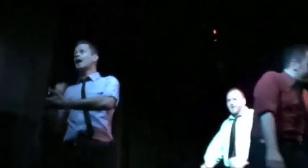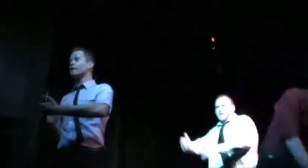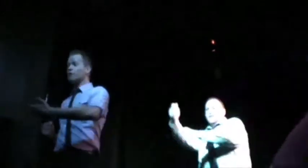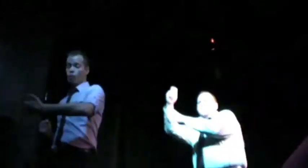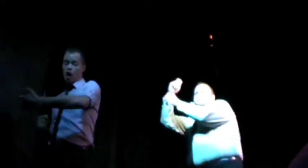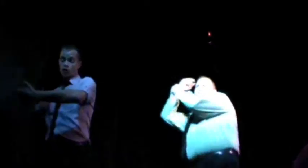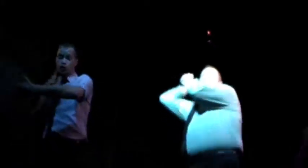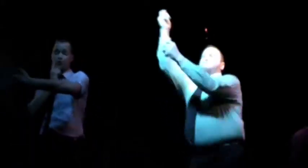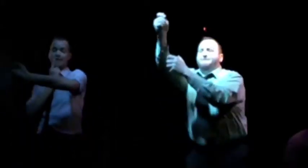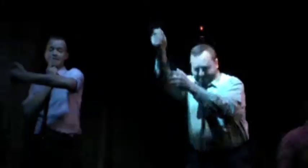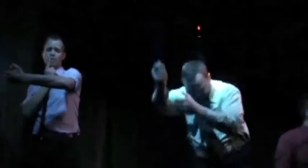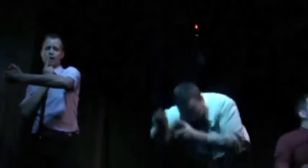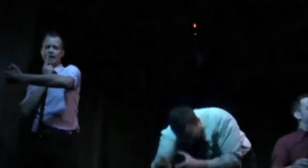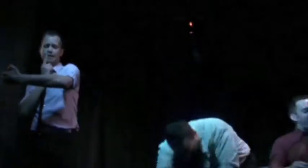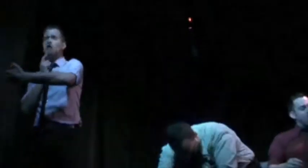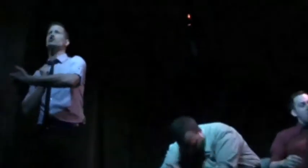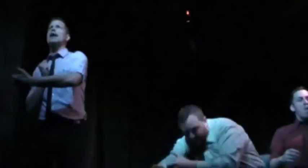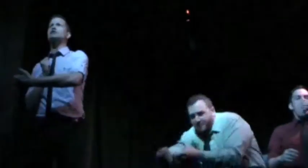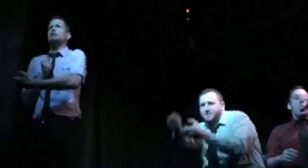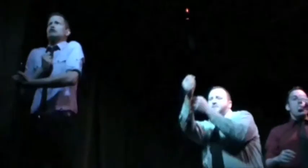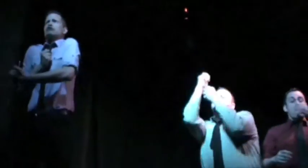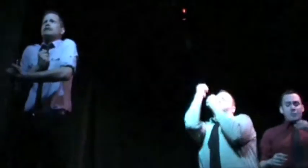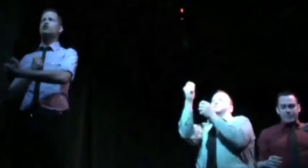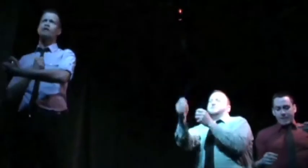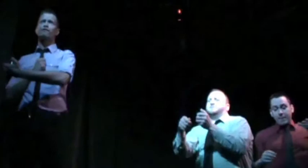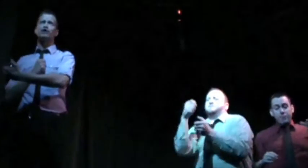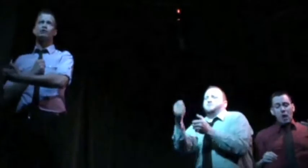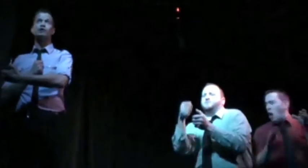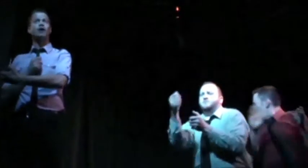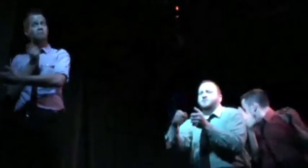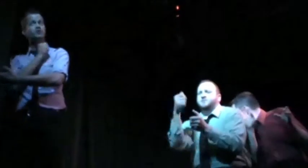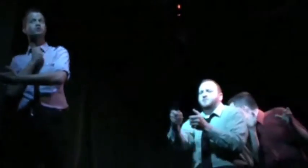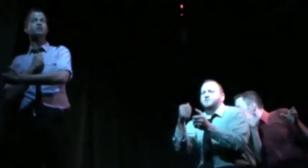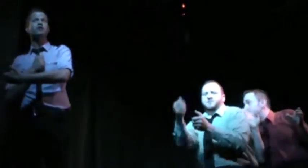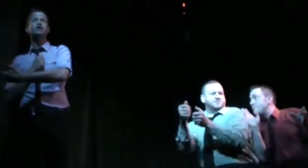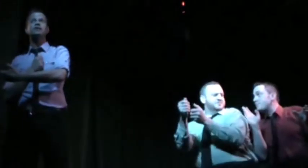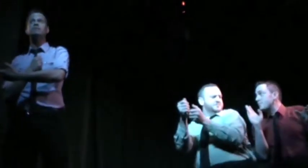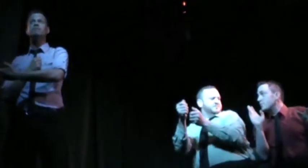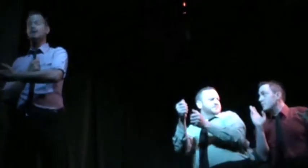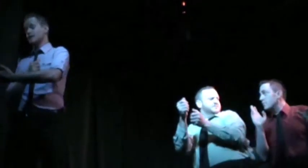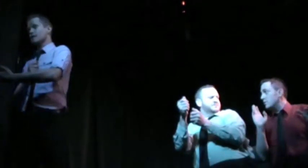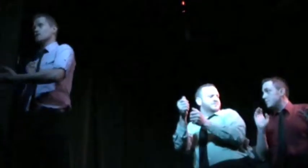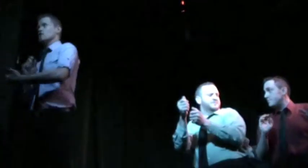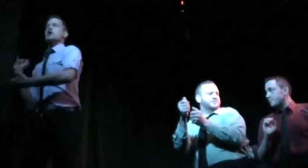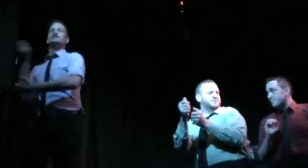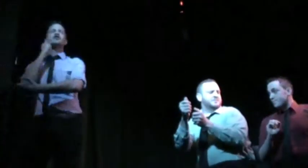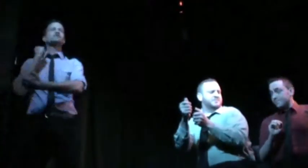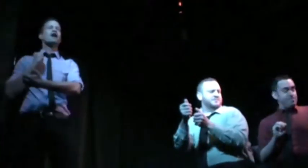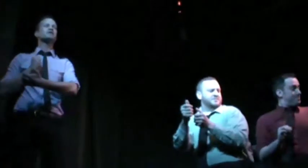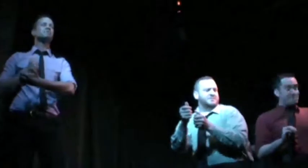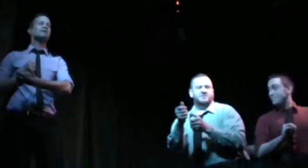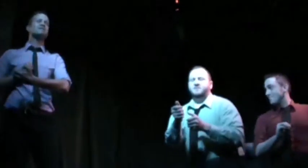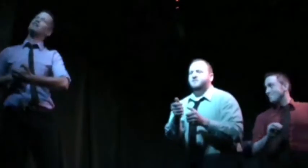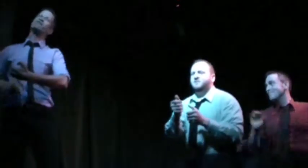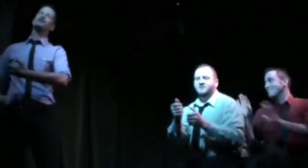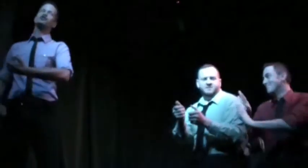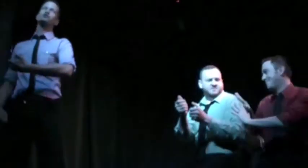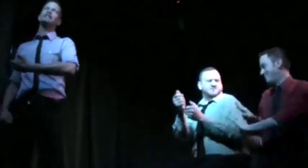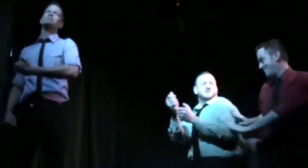on the water drinking wine. Travis would cringe when a fish would come too near him. Surrounded by men, he felt truly blessed.